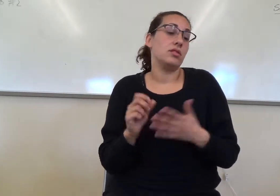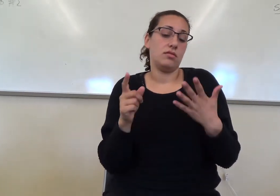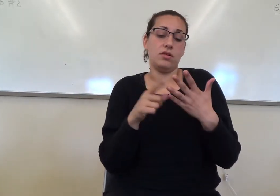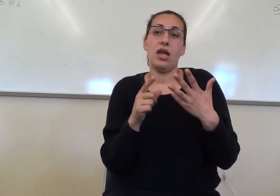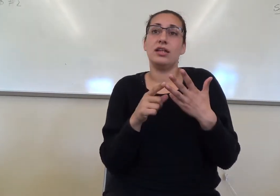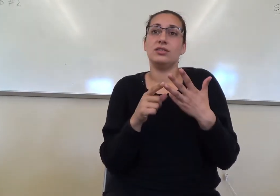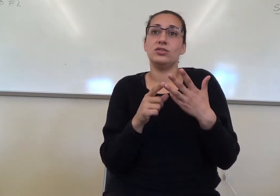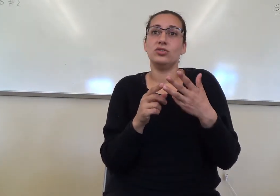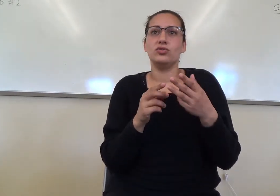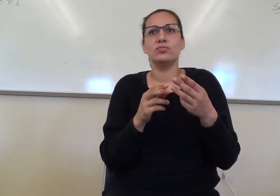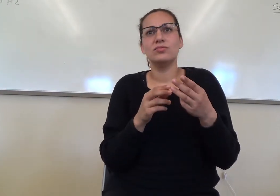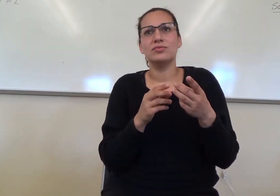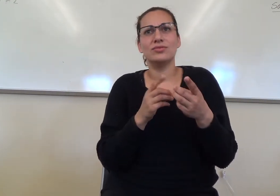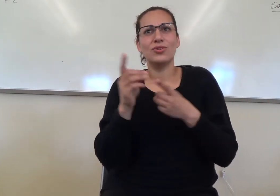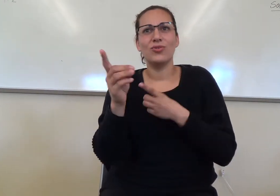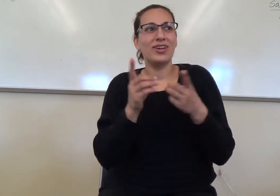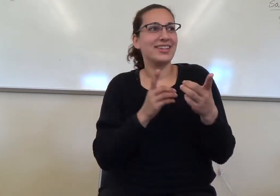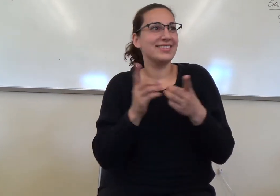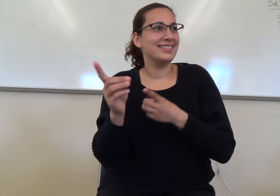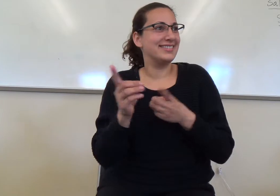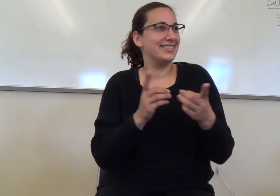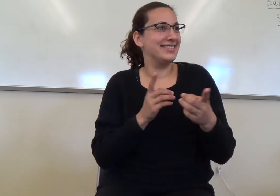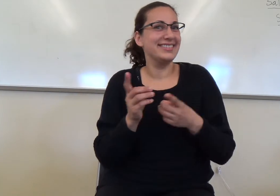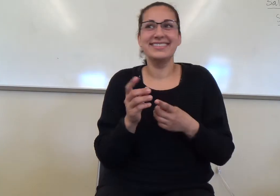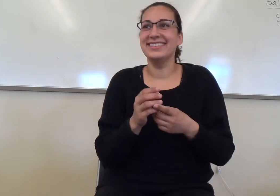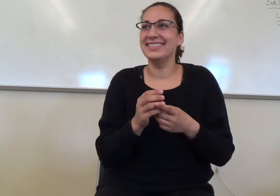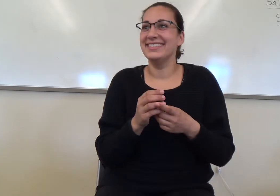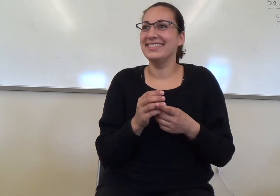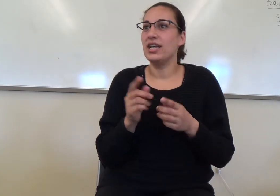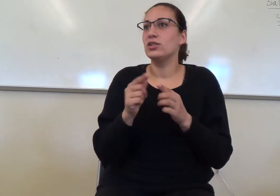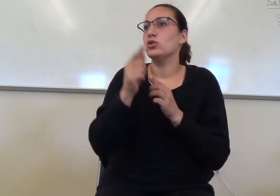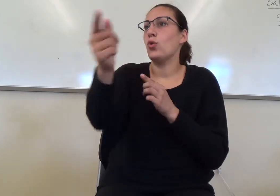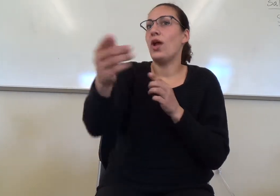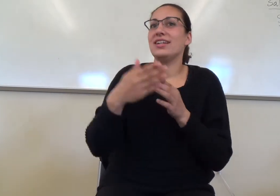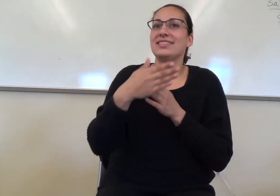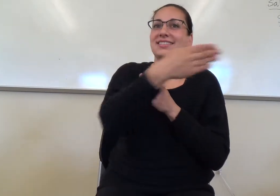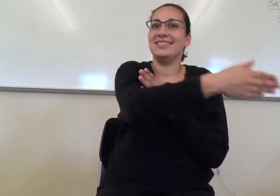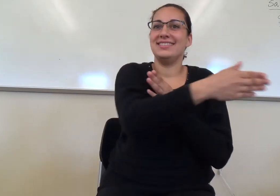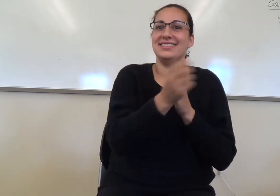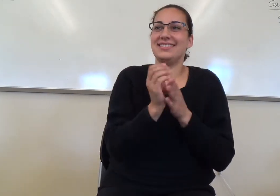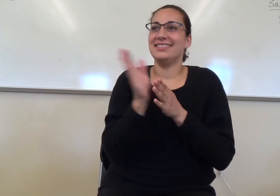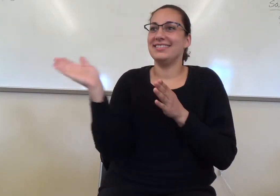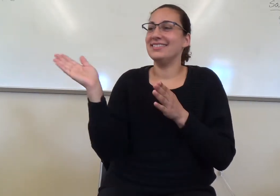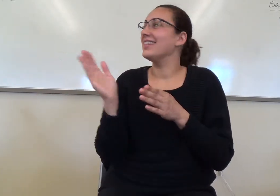So is this telling us only how to do this list?